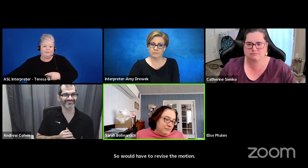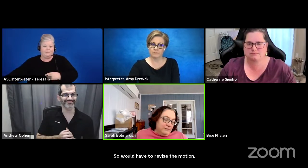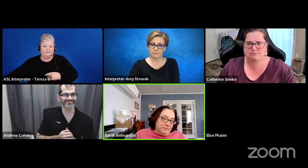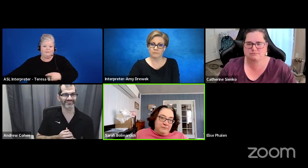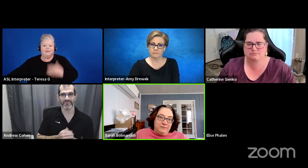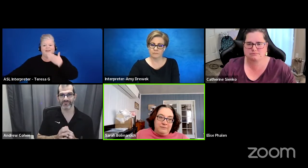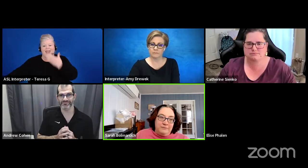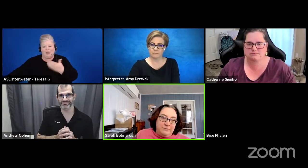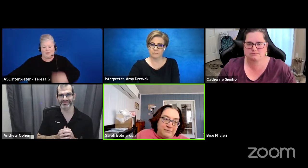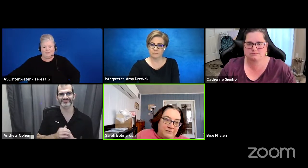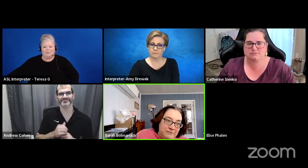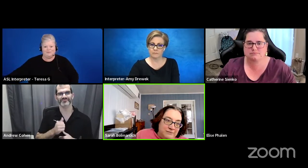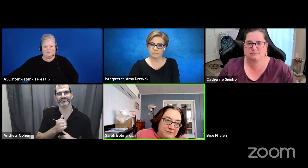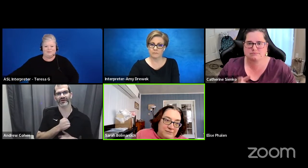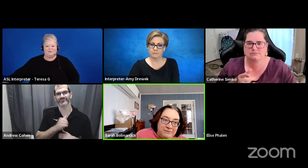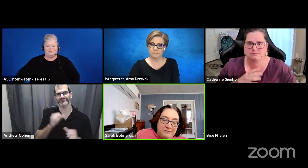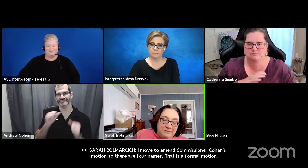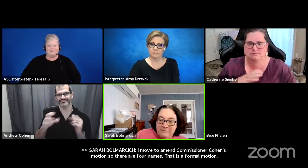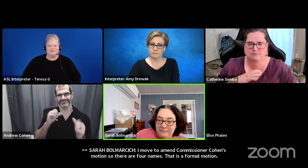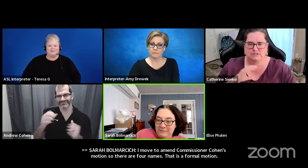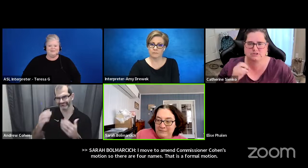Thank you.